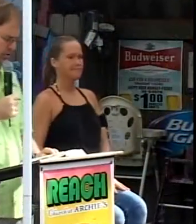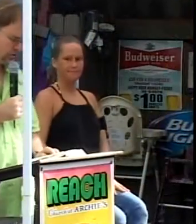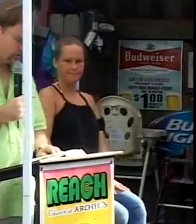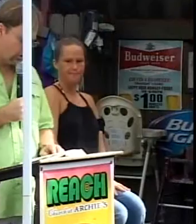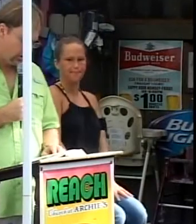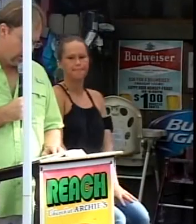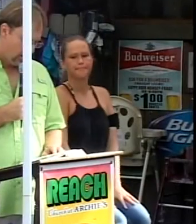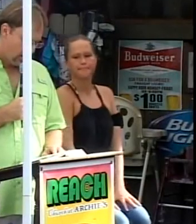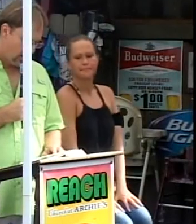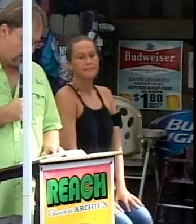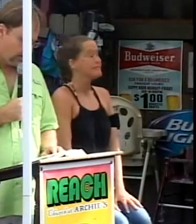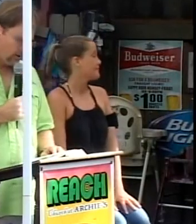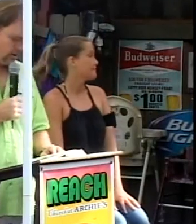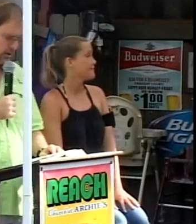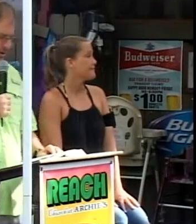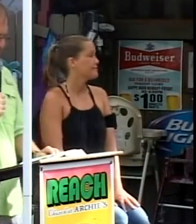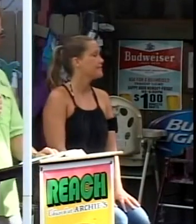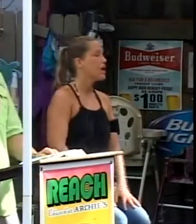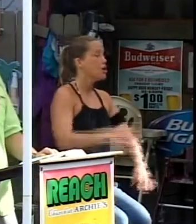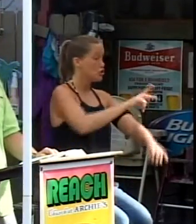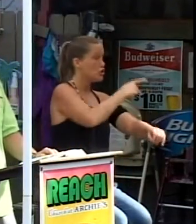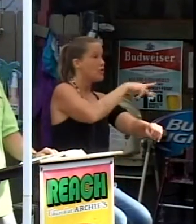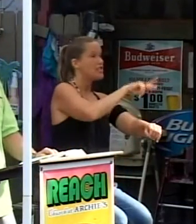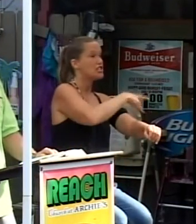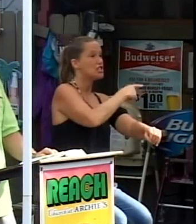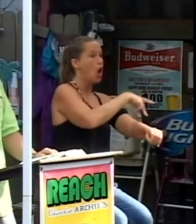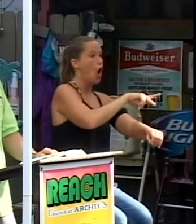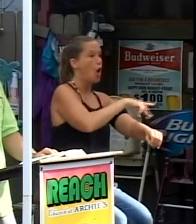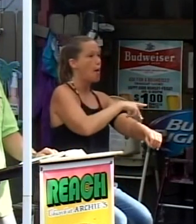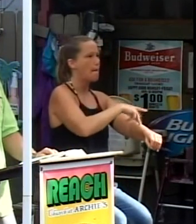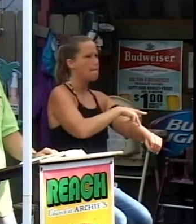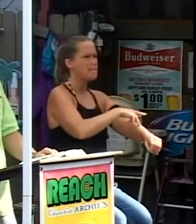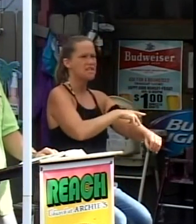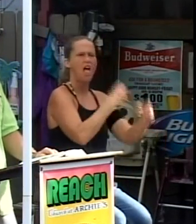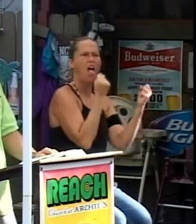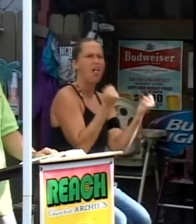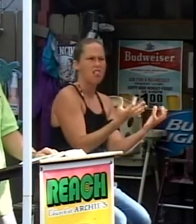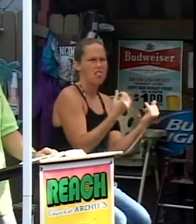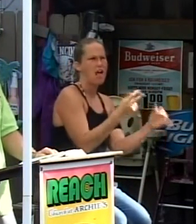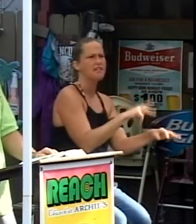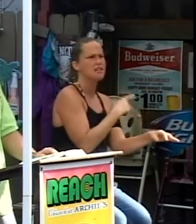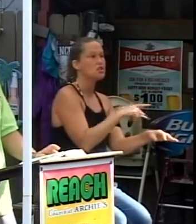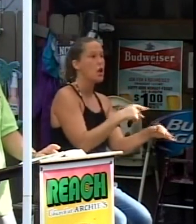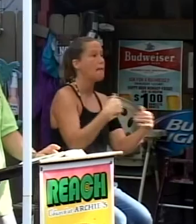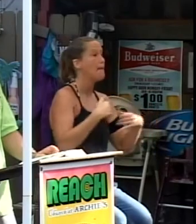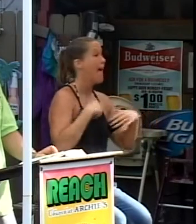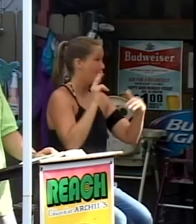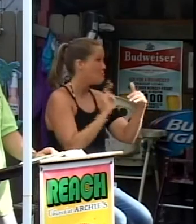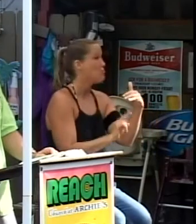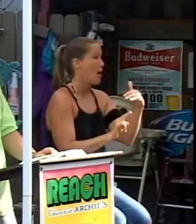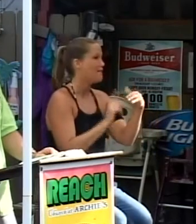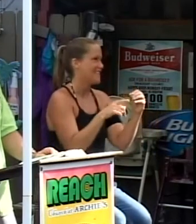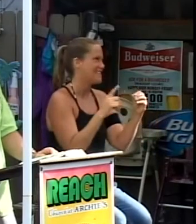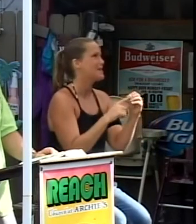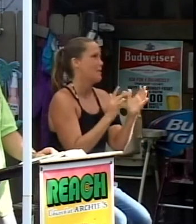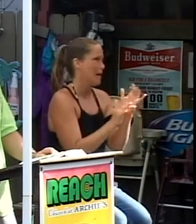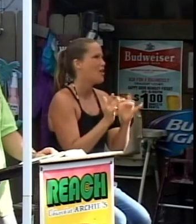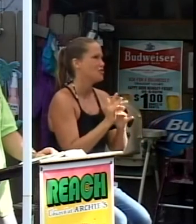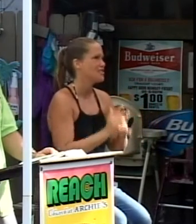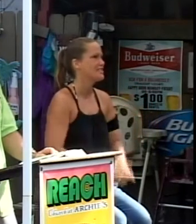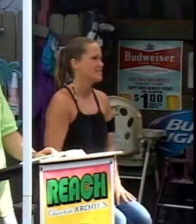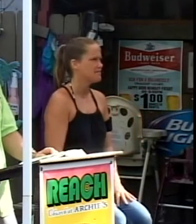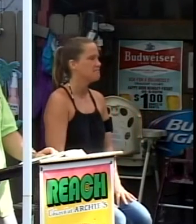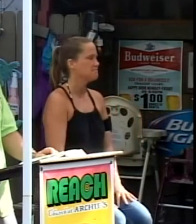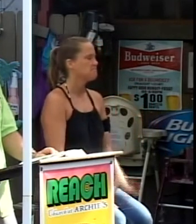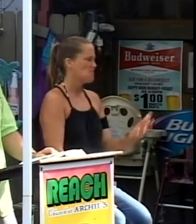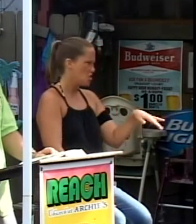of Jesus. And he talks about, well, I'll read it to you, this prophecy that was fulfilled,